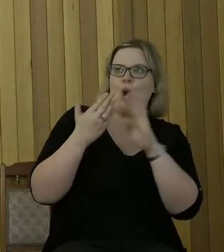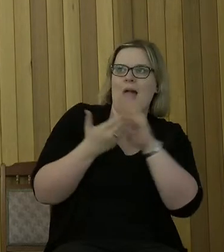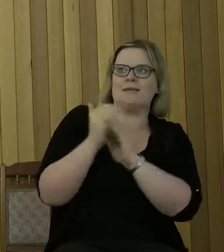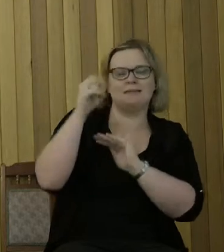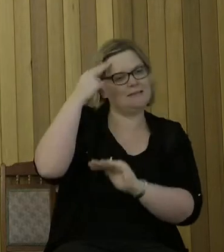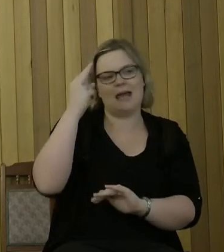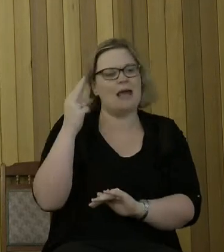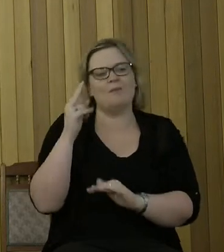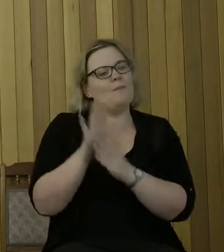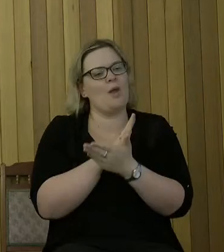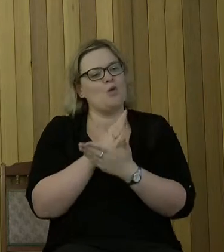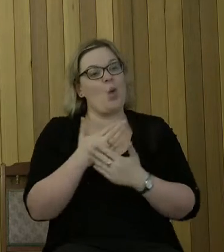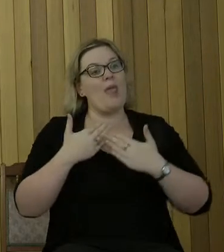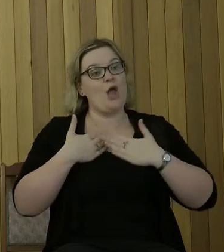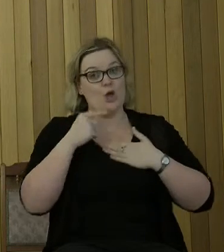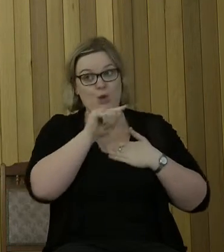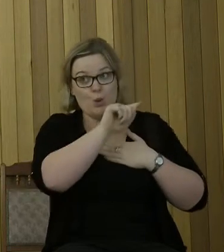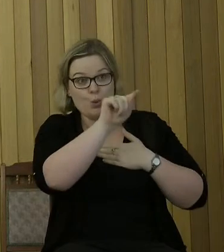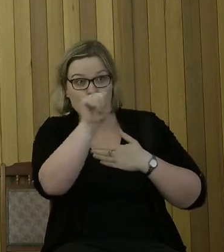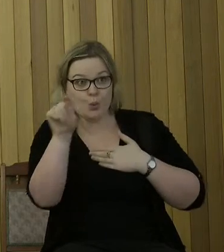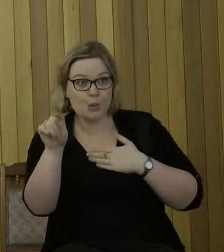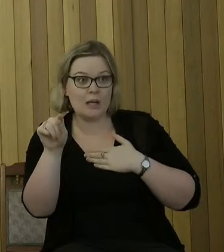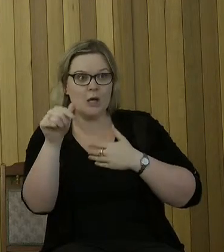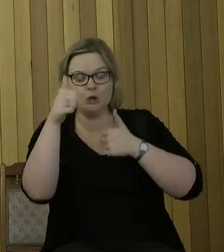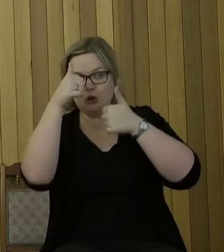but it's that you know Him.